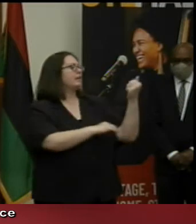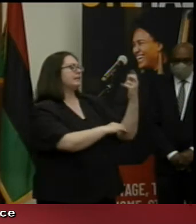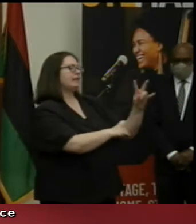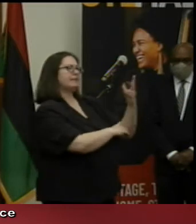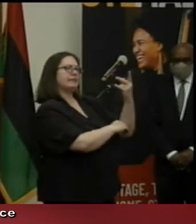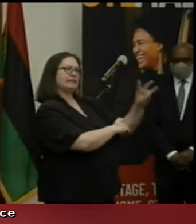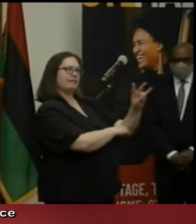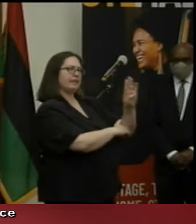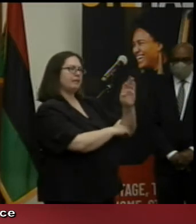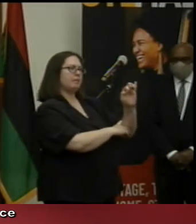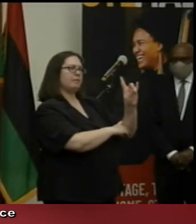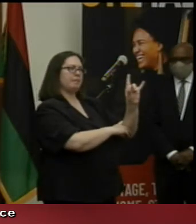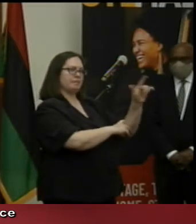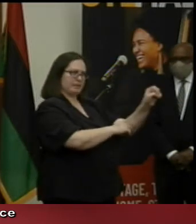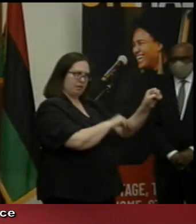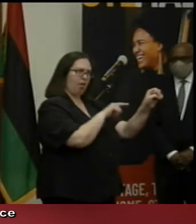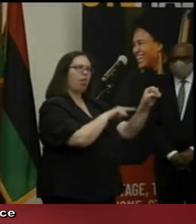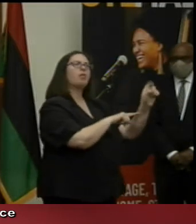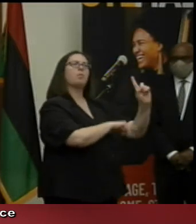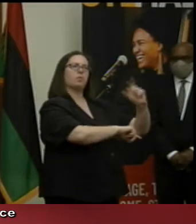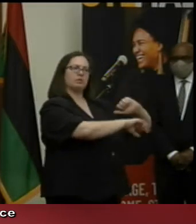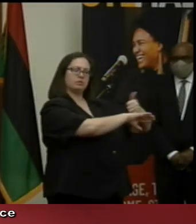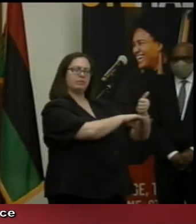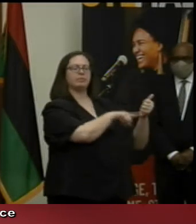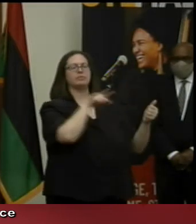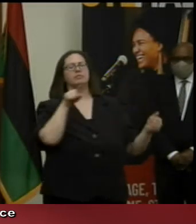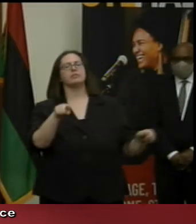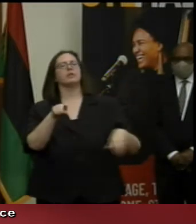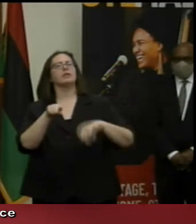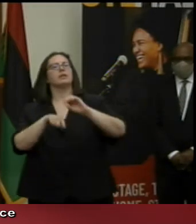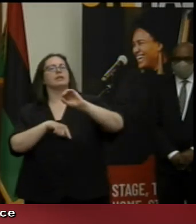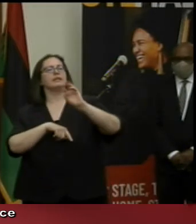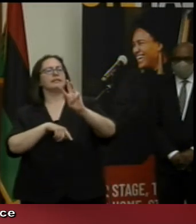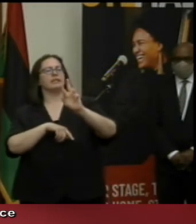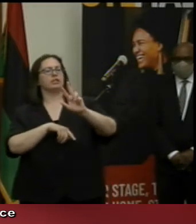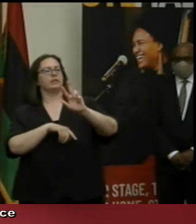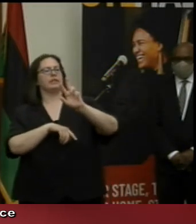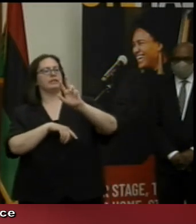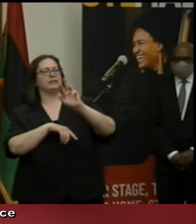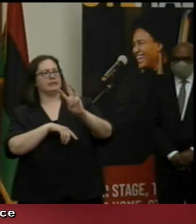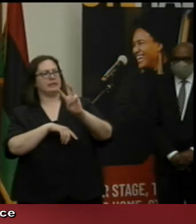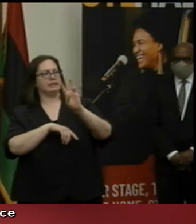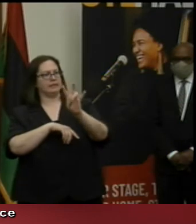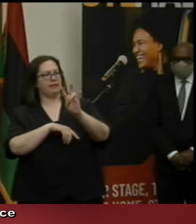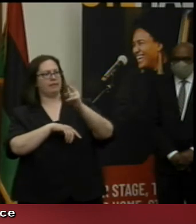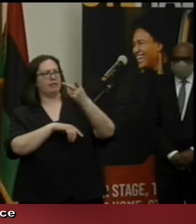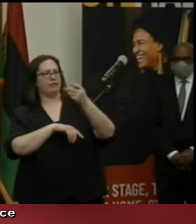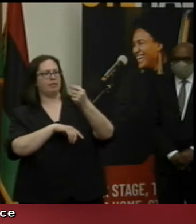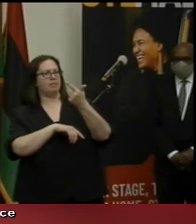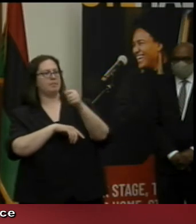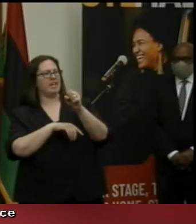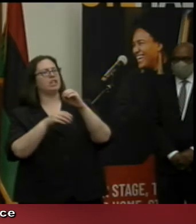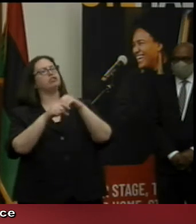Biddle, and the other site located at 6367 Page in Pagedale.